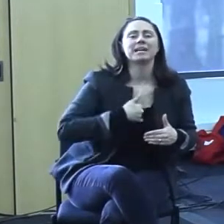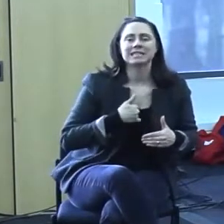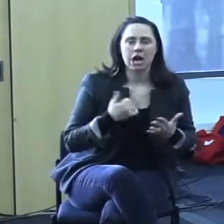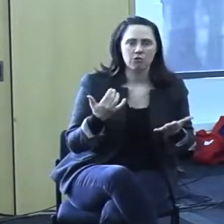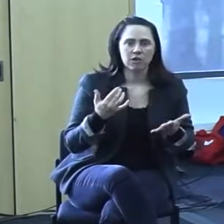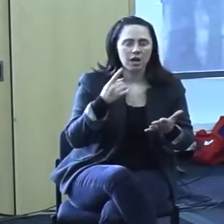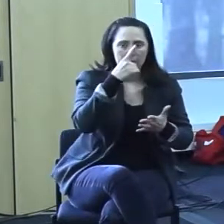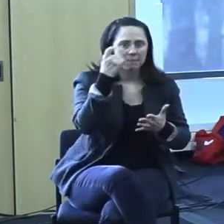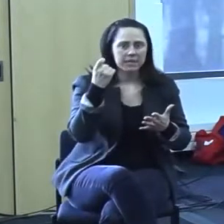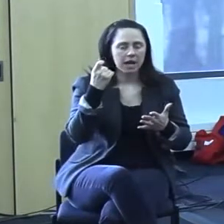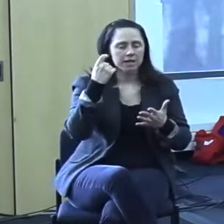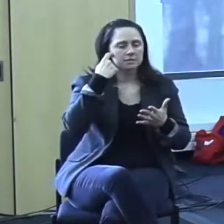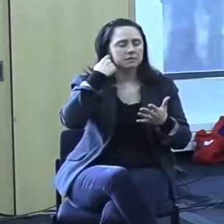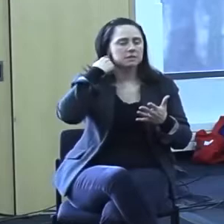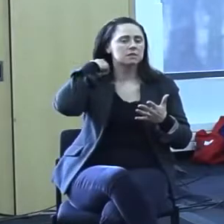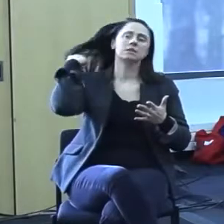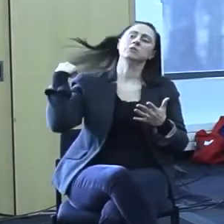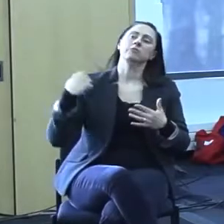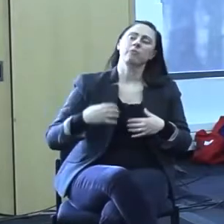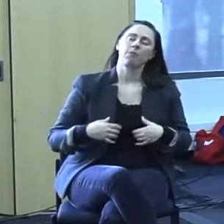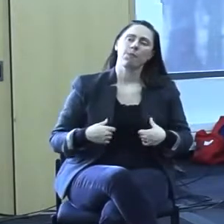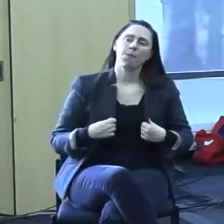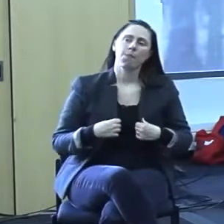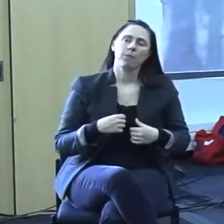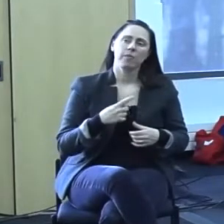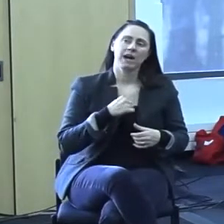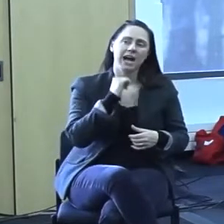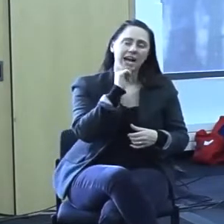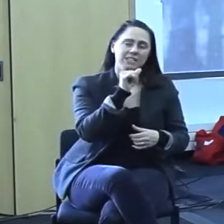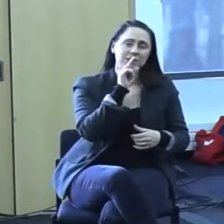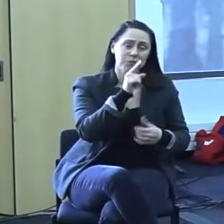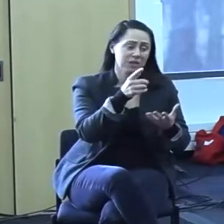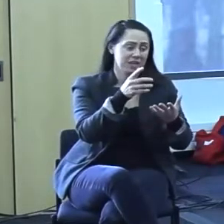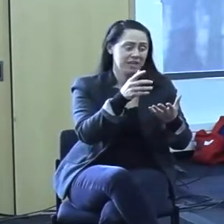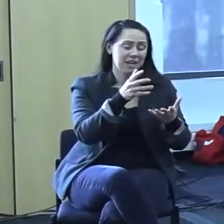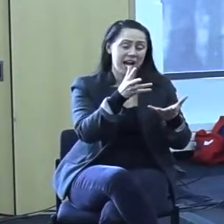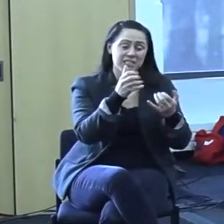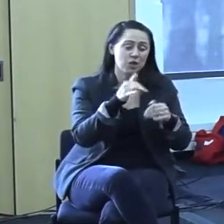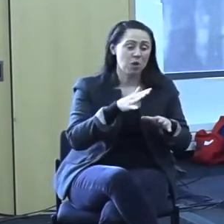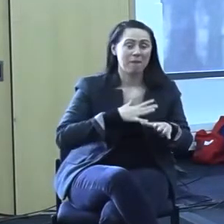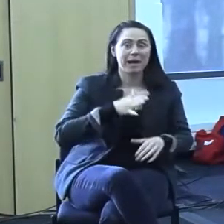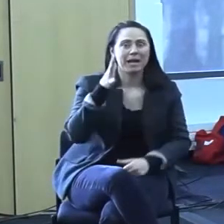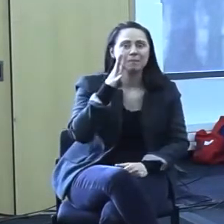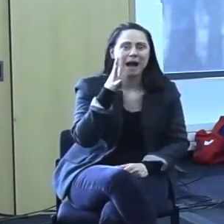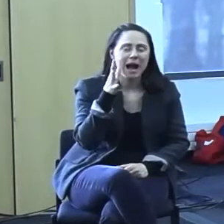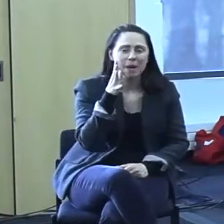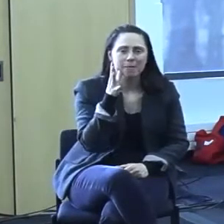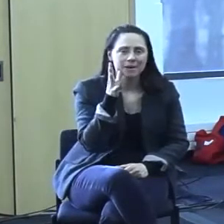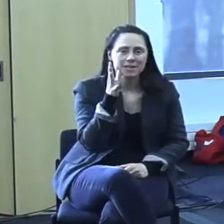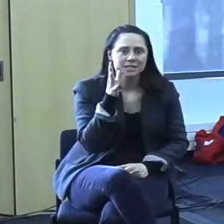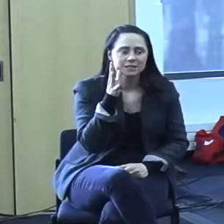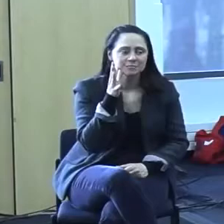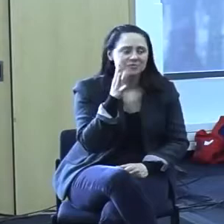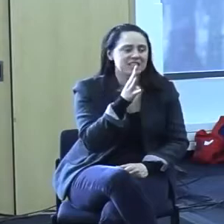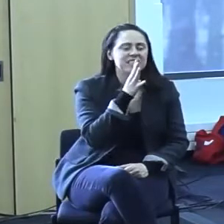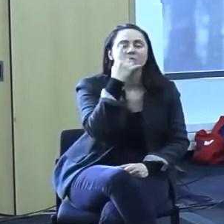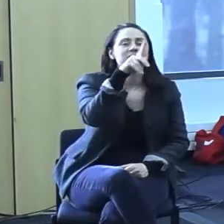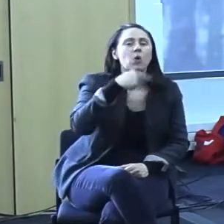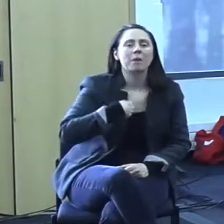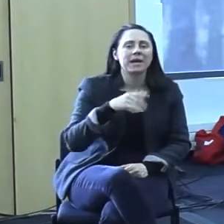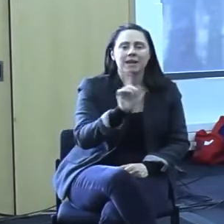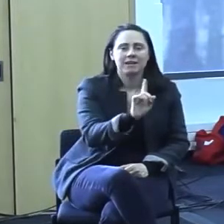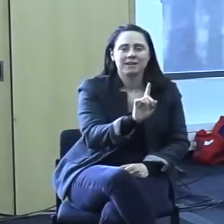because um I didn't really want my mom to speak for